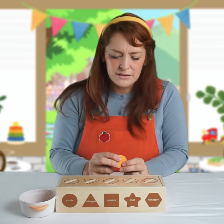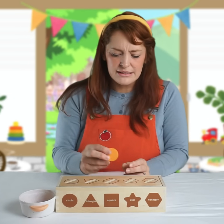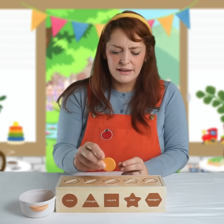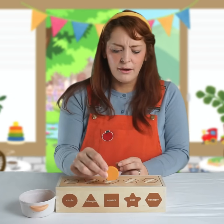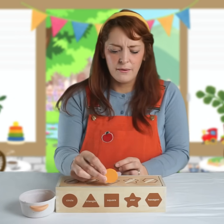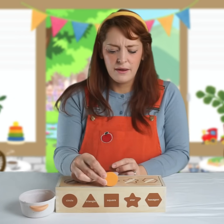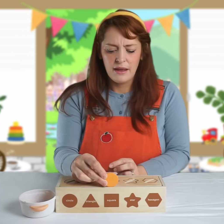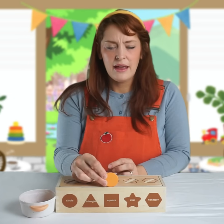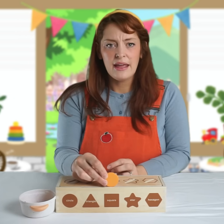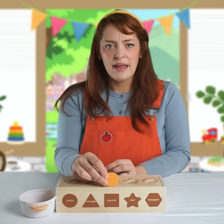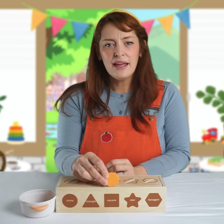Does it go here?